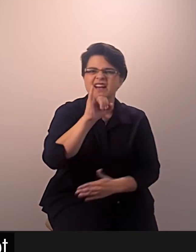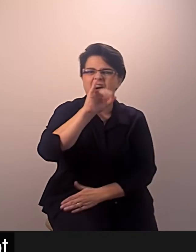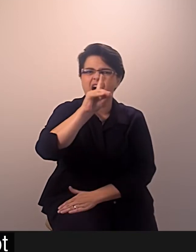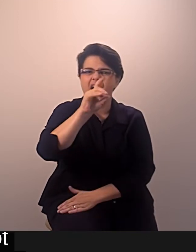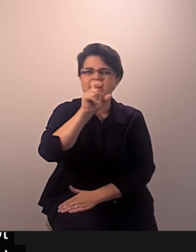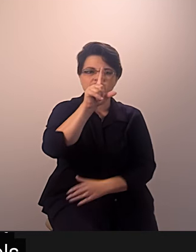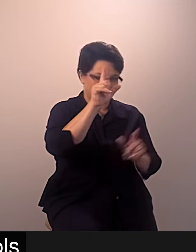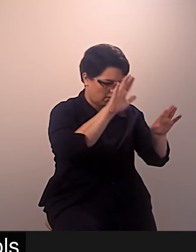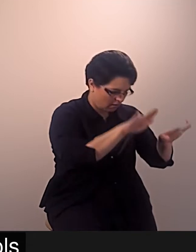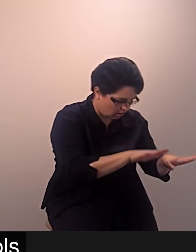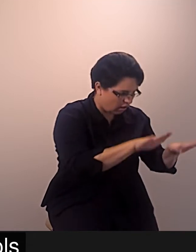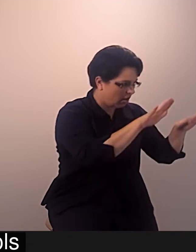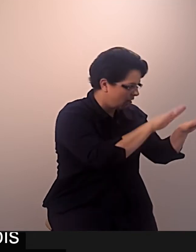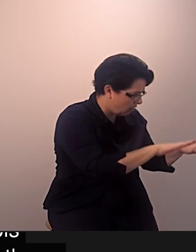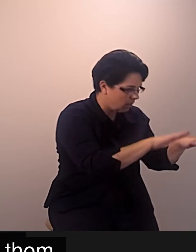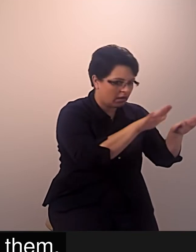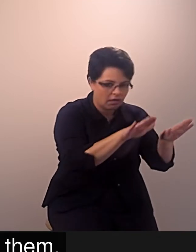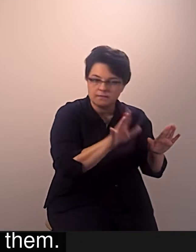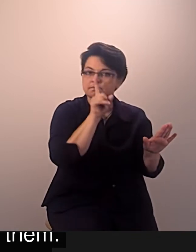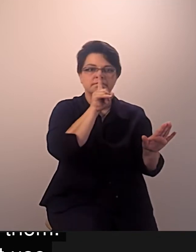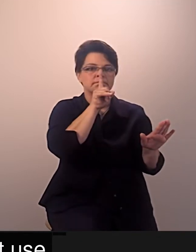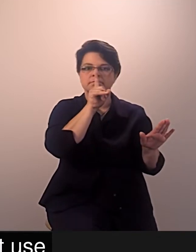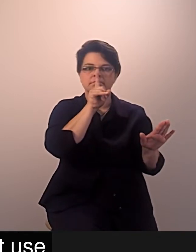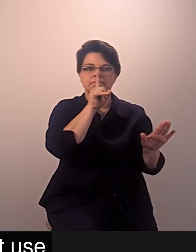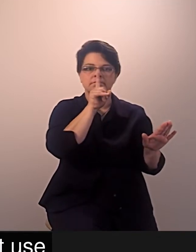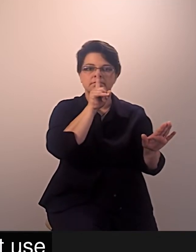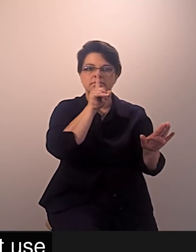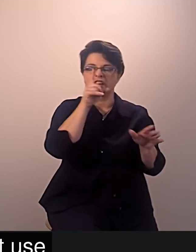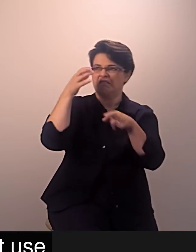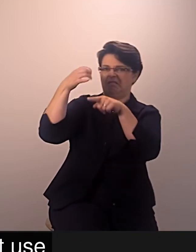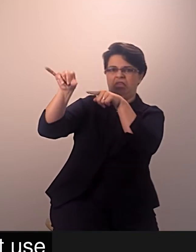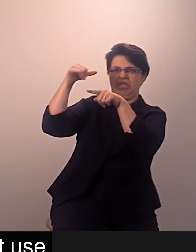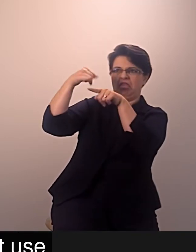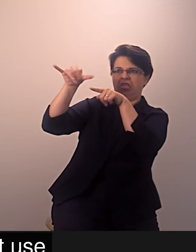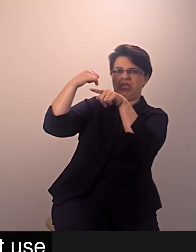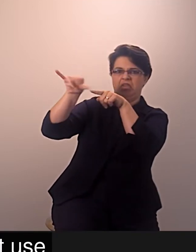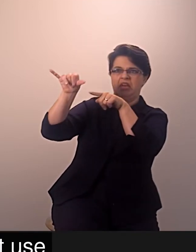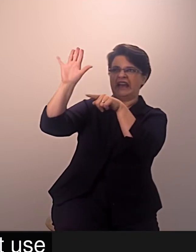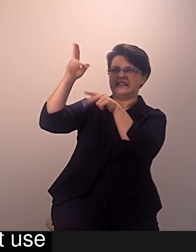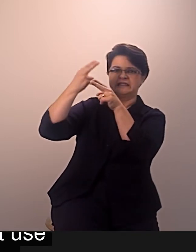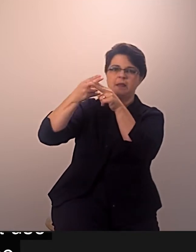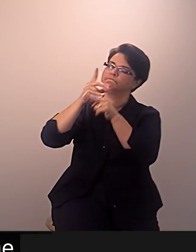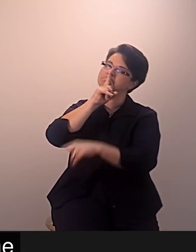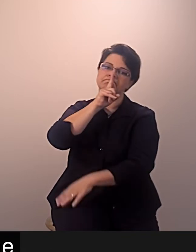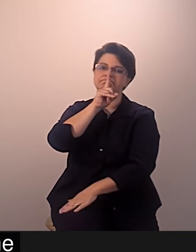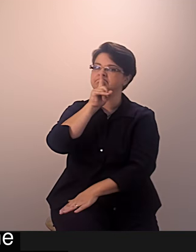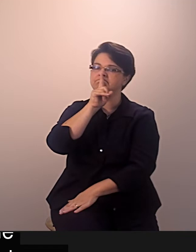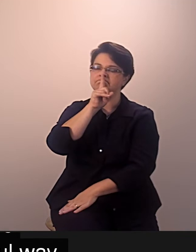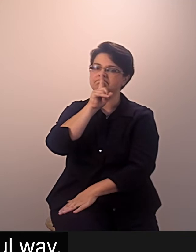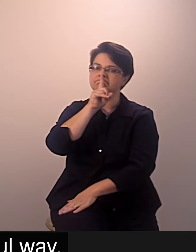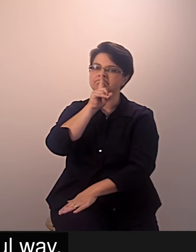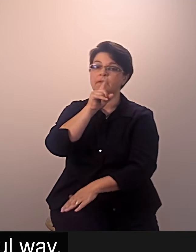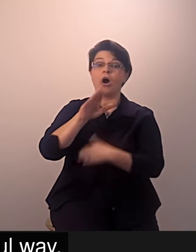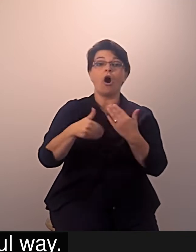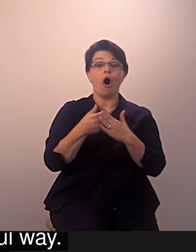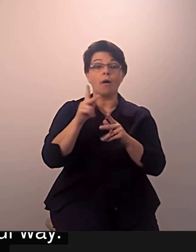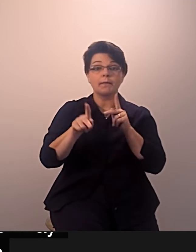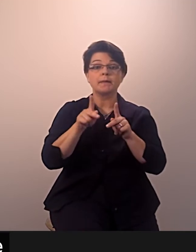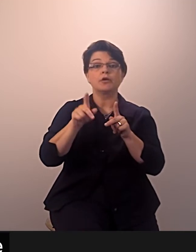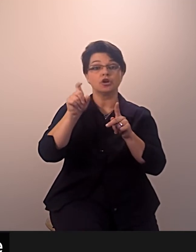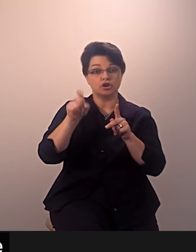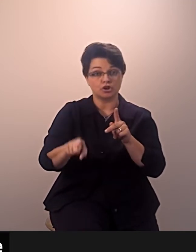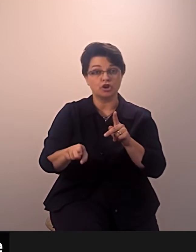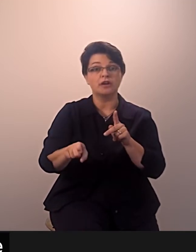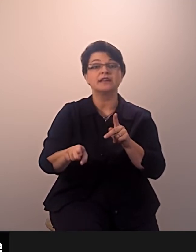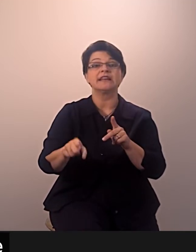to them. We should not use God's name in a disrespectful way. All people should set